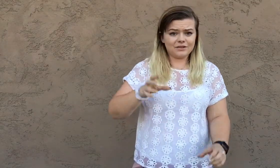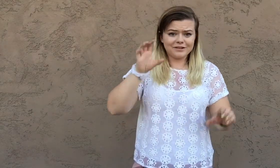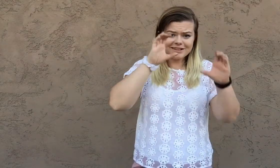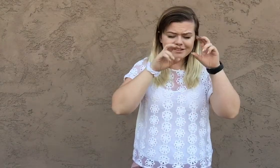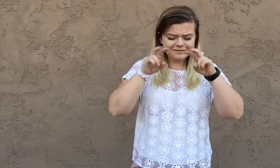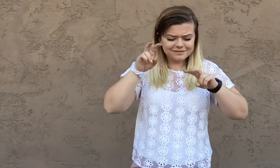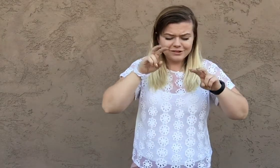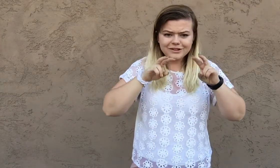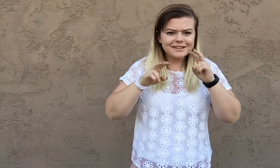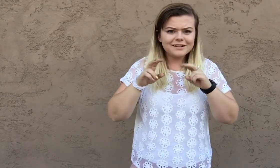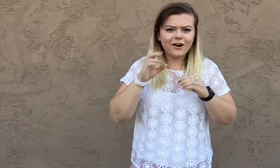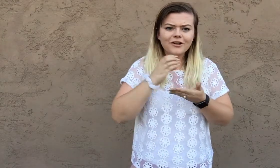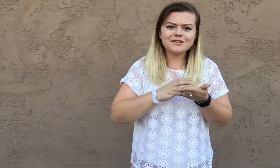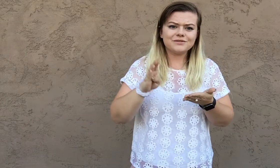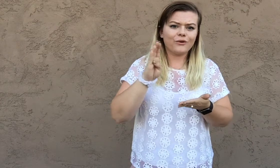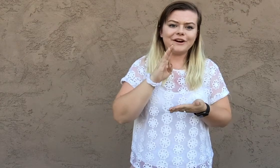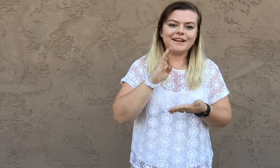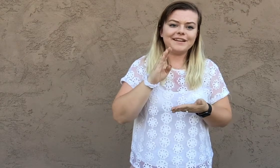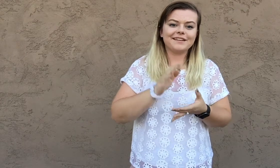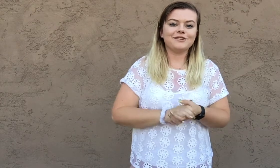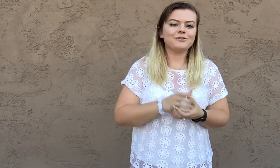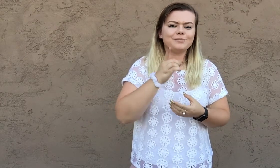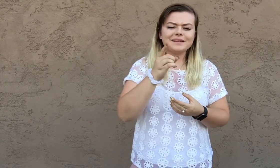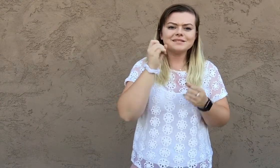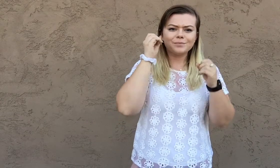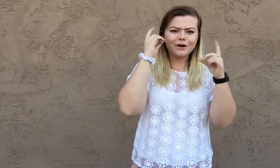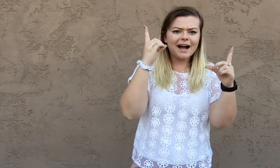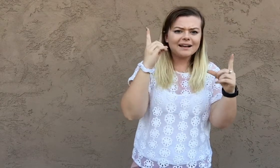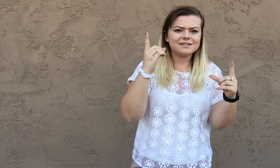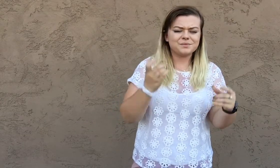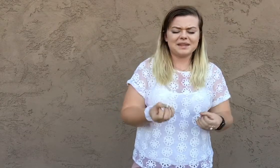look into colleges for it. You'd be surprised with